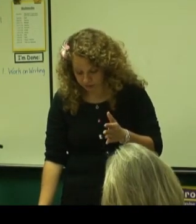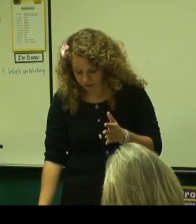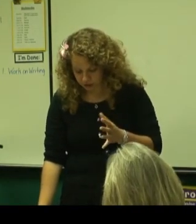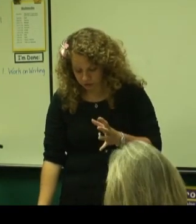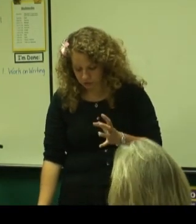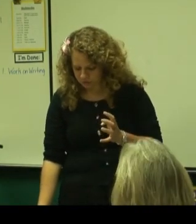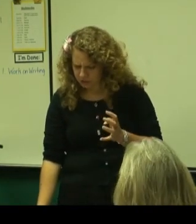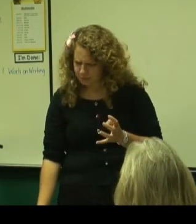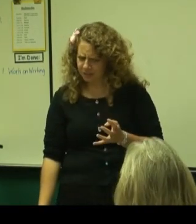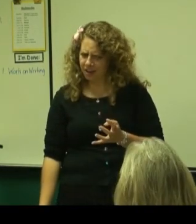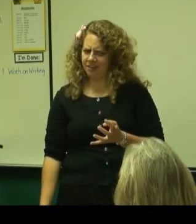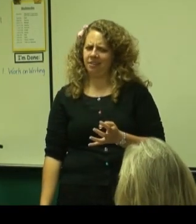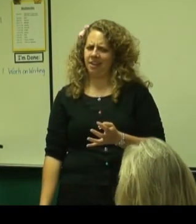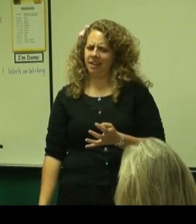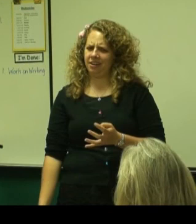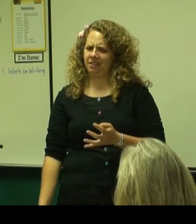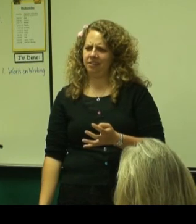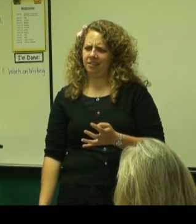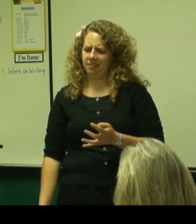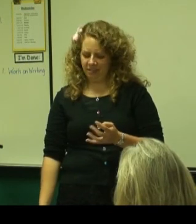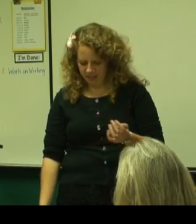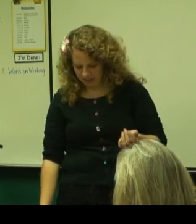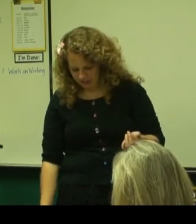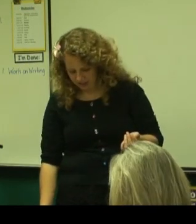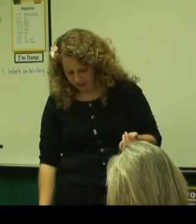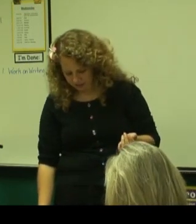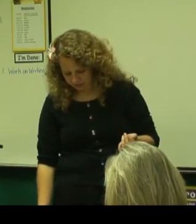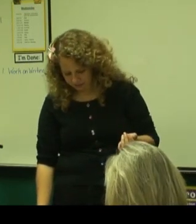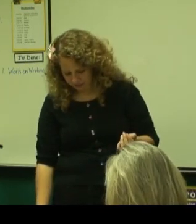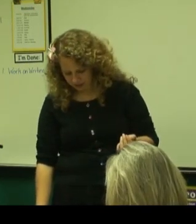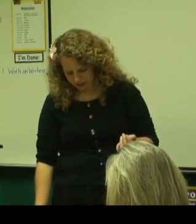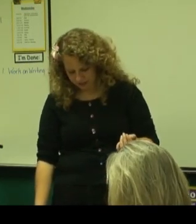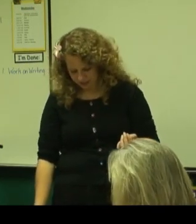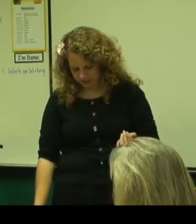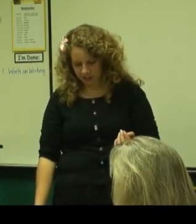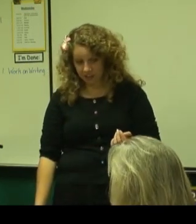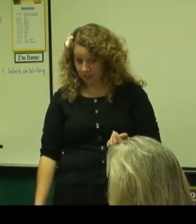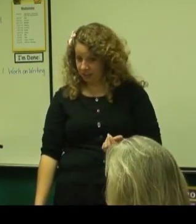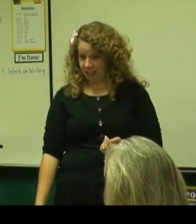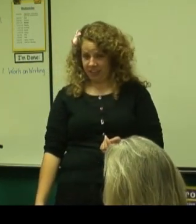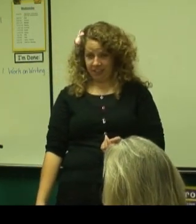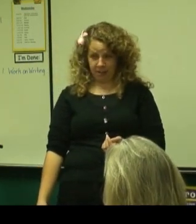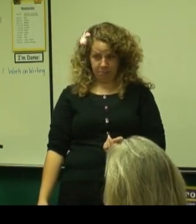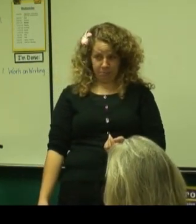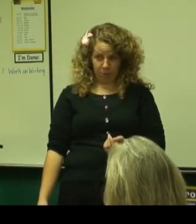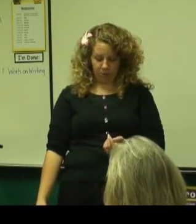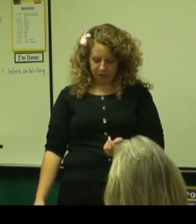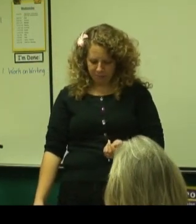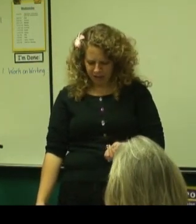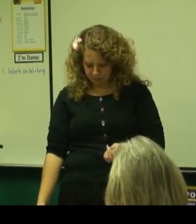person. So for this one, you're kind of like, he doesn't necessarily look like he's like pulling